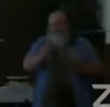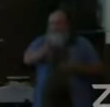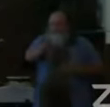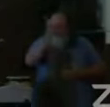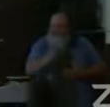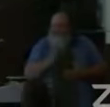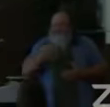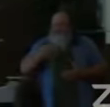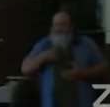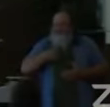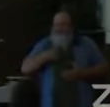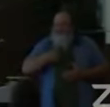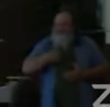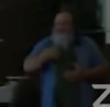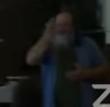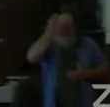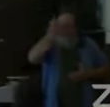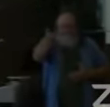God have it and let God have control.